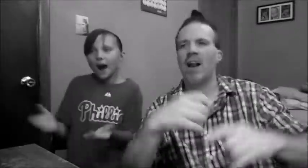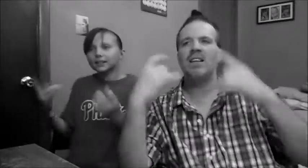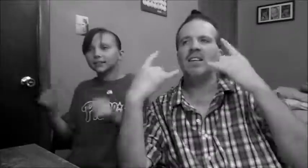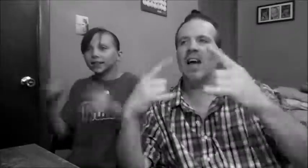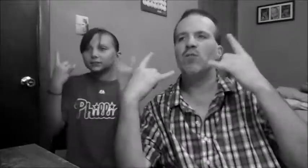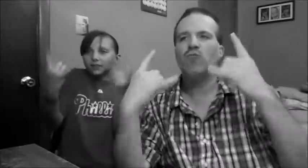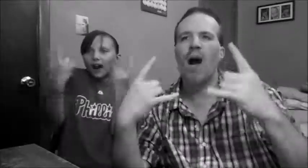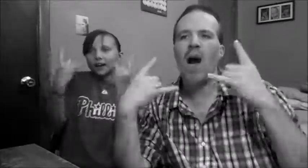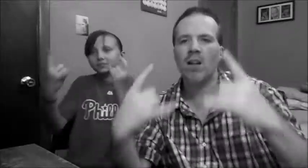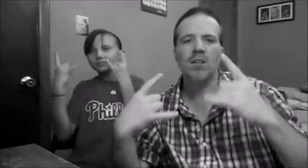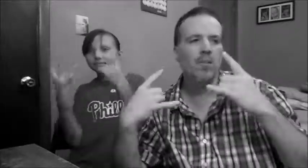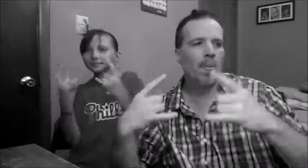everybody let it rock.